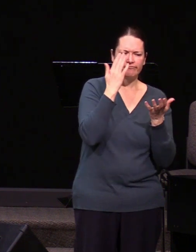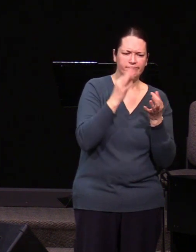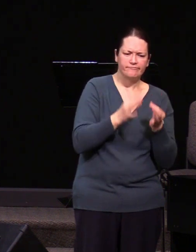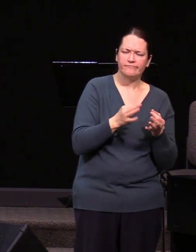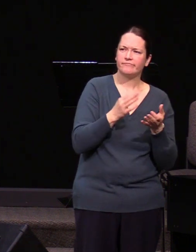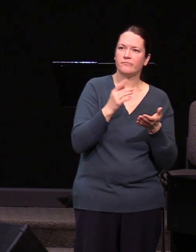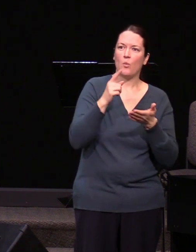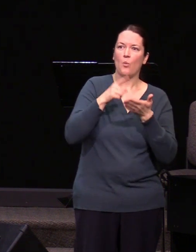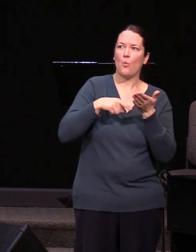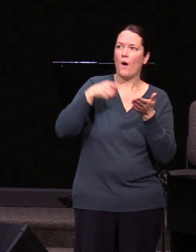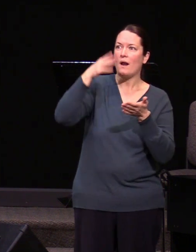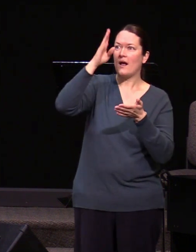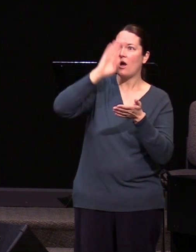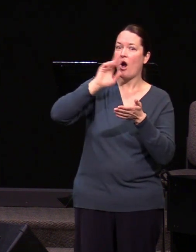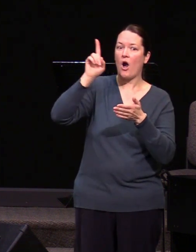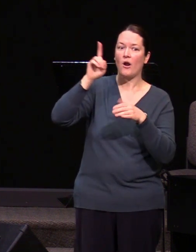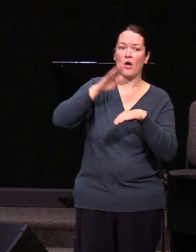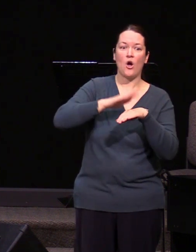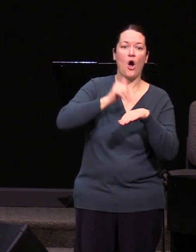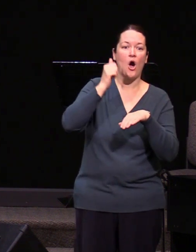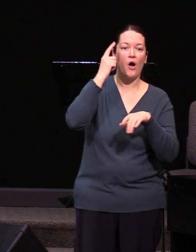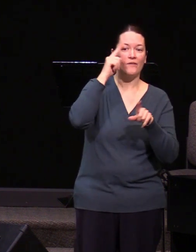you towards. What's that?